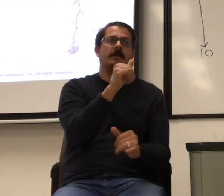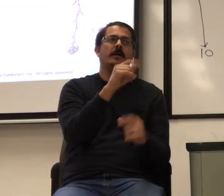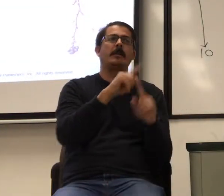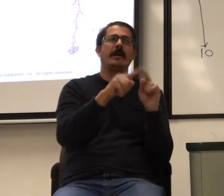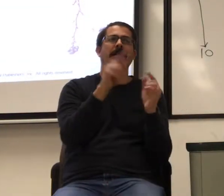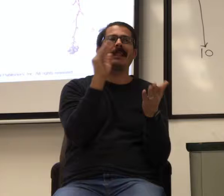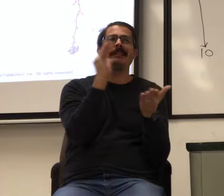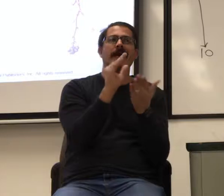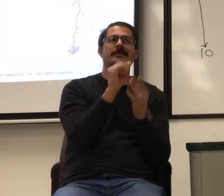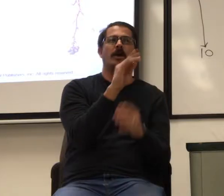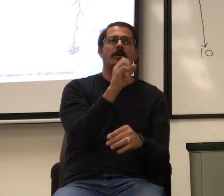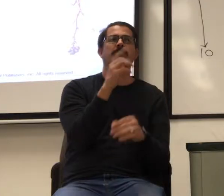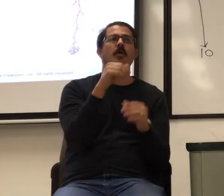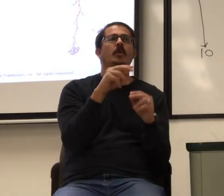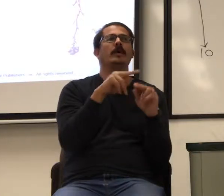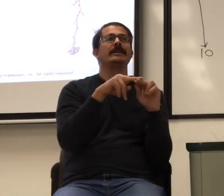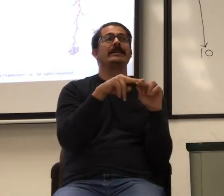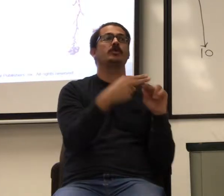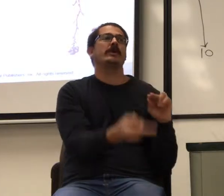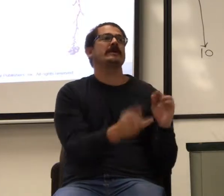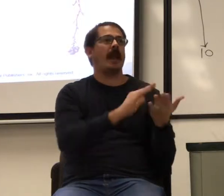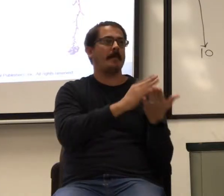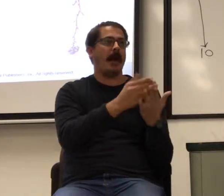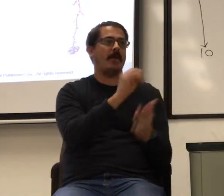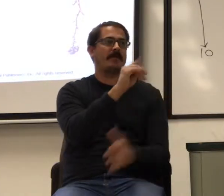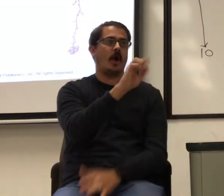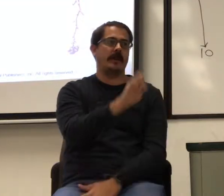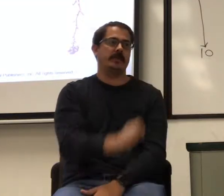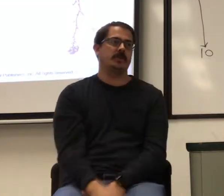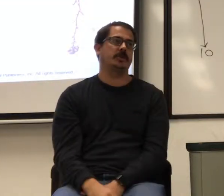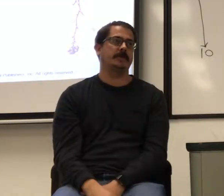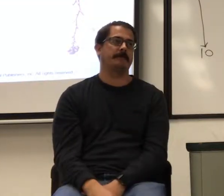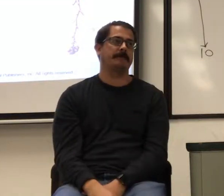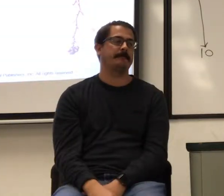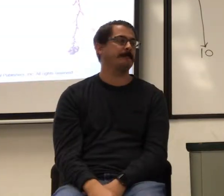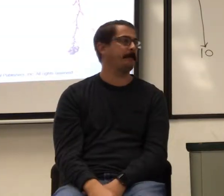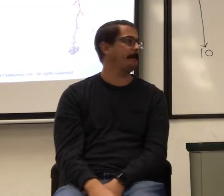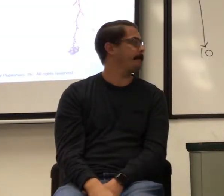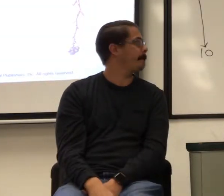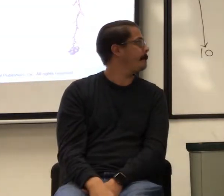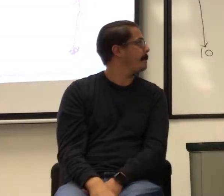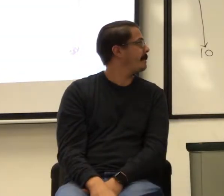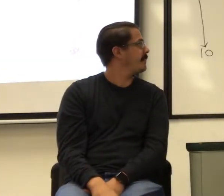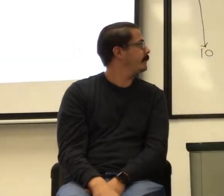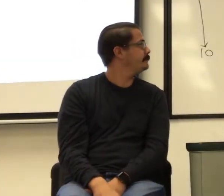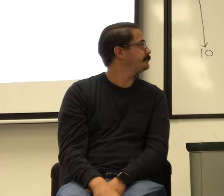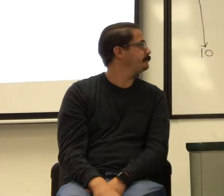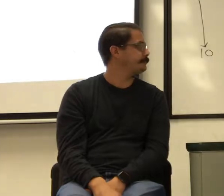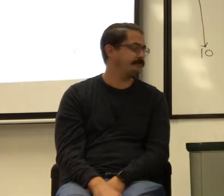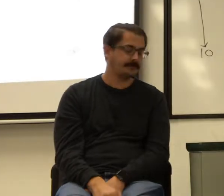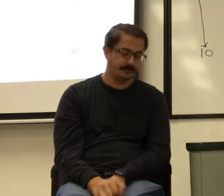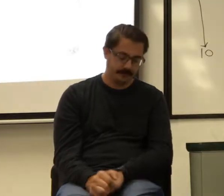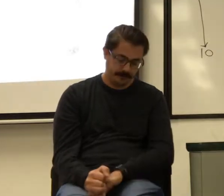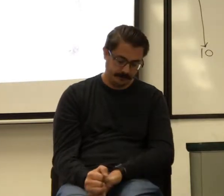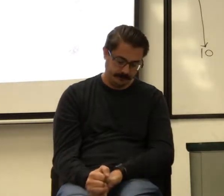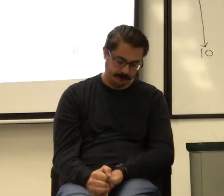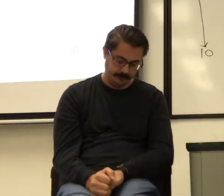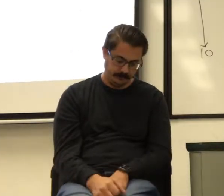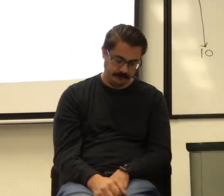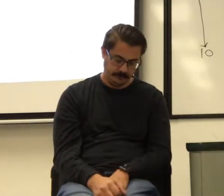less so. So you have decreasing amounts of cartilage up with that. Decreasing amounts of cartilage.